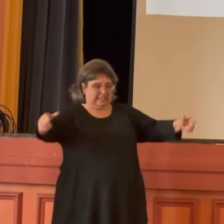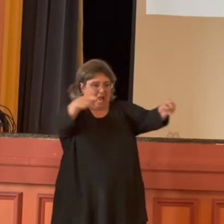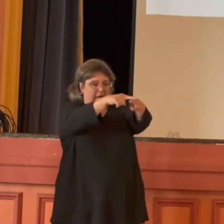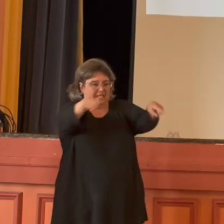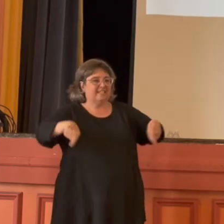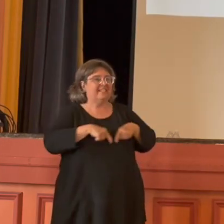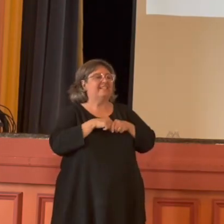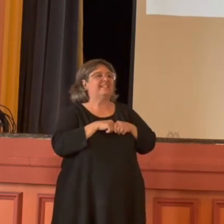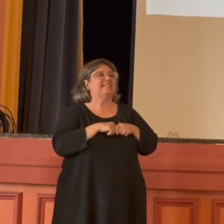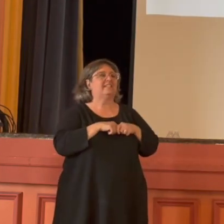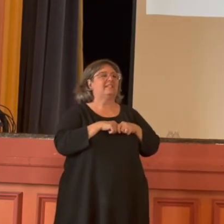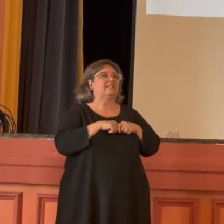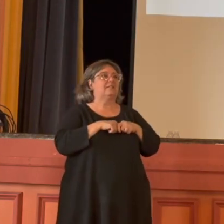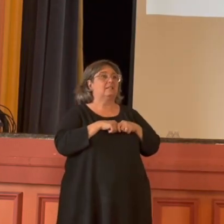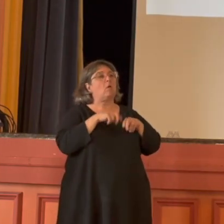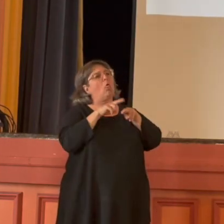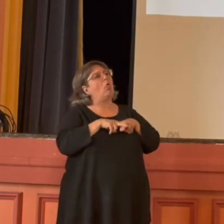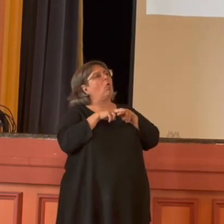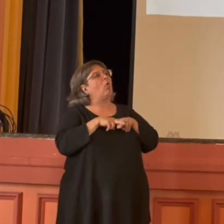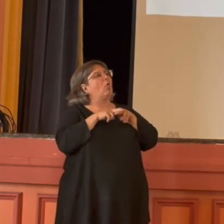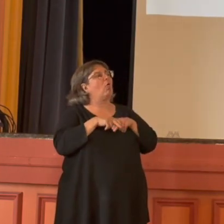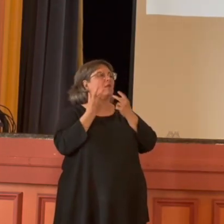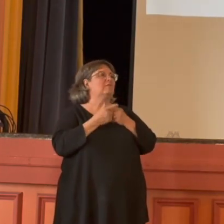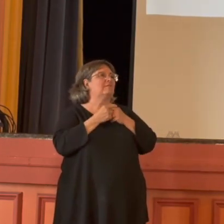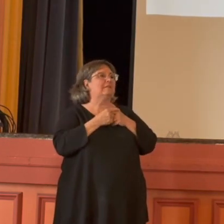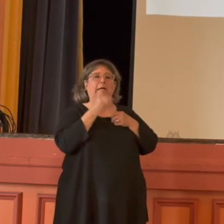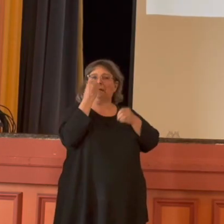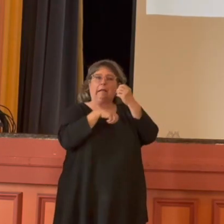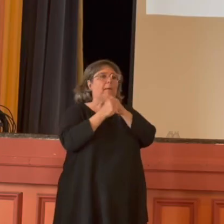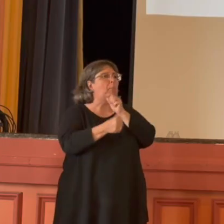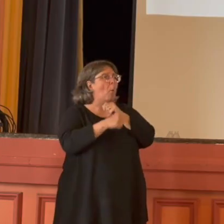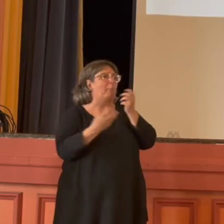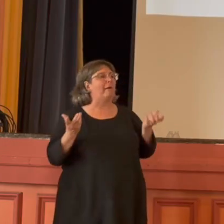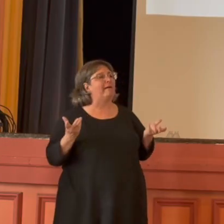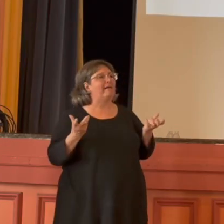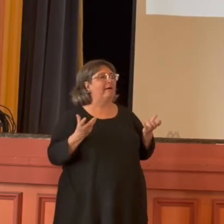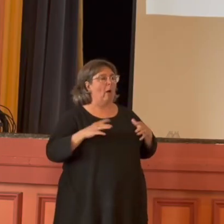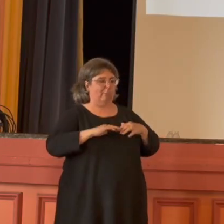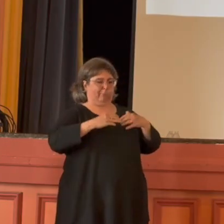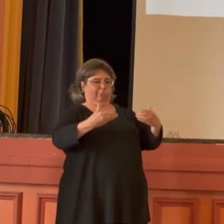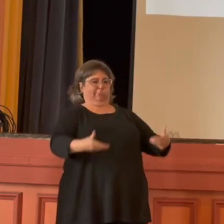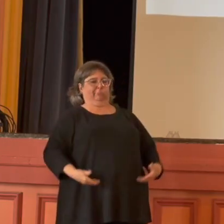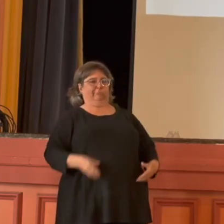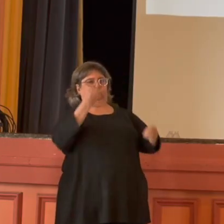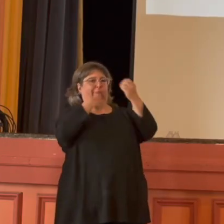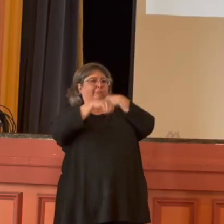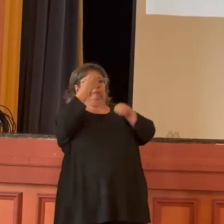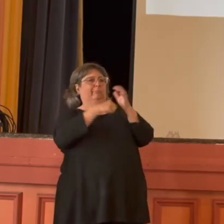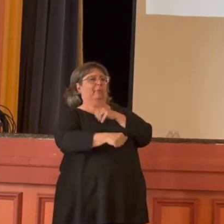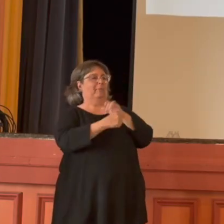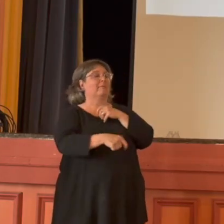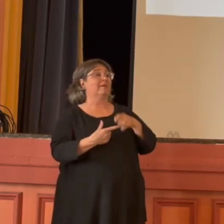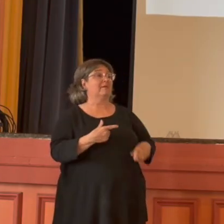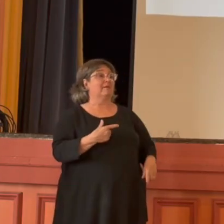middle, and sit around and eat poop, get nice and fat.